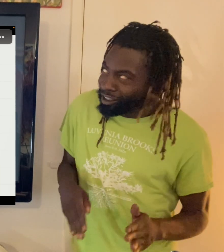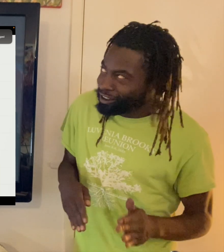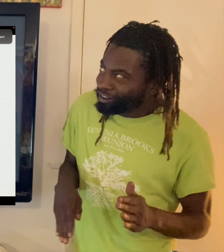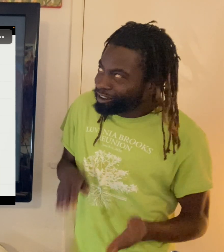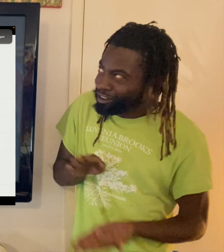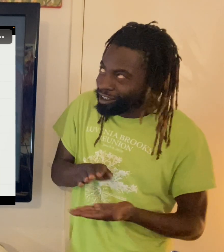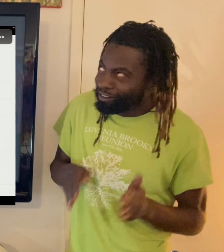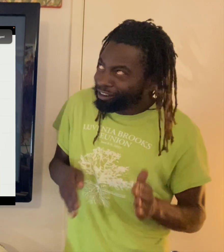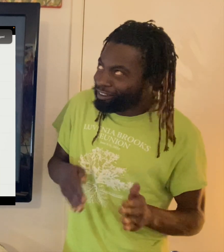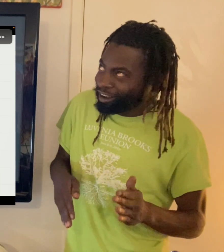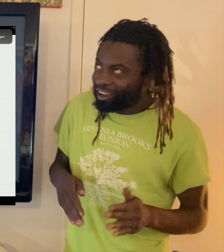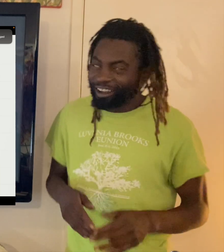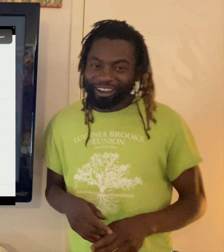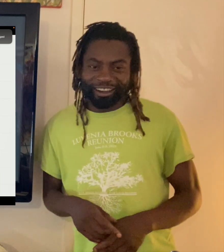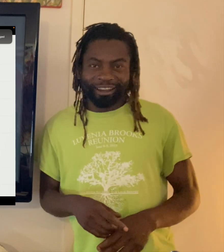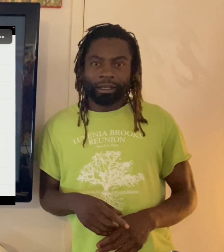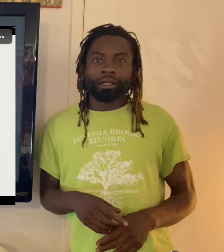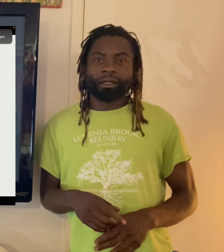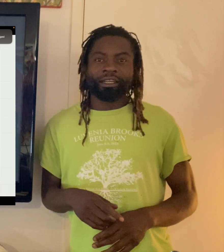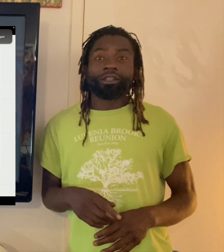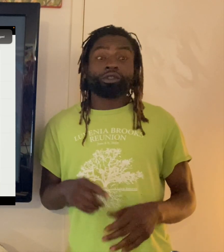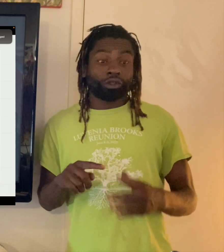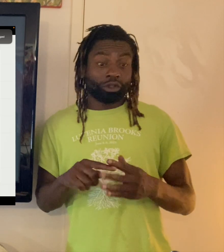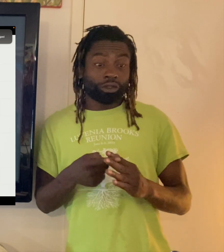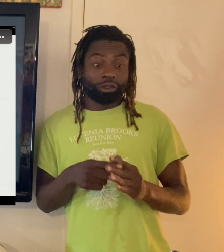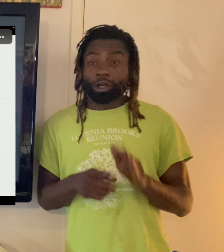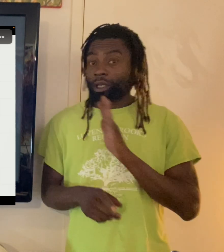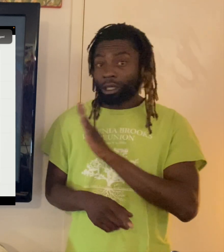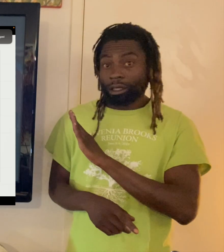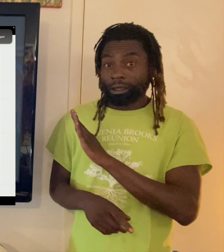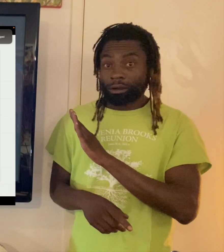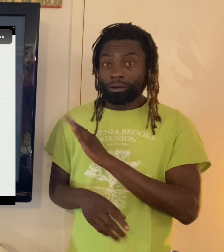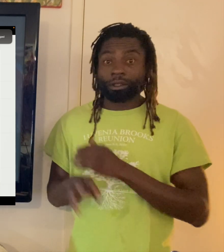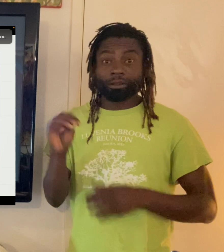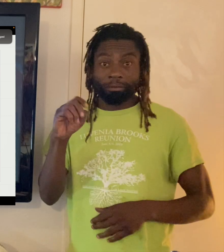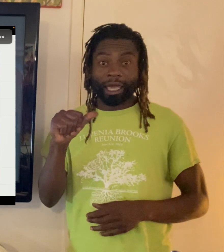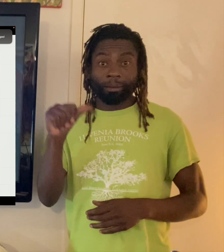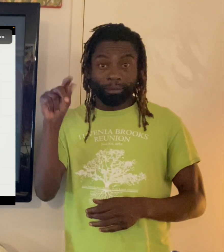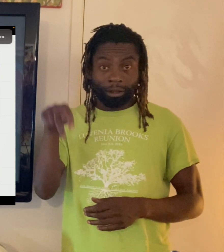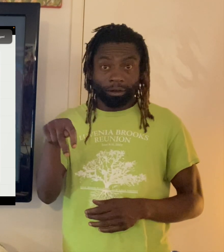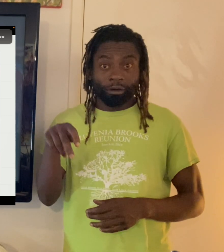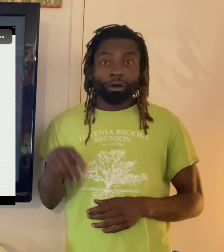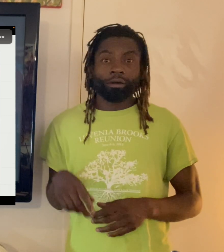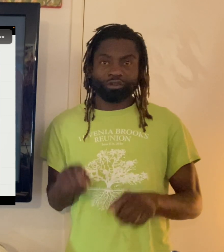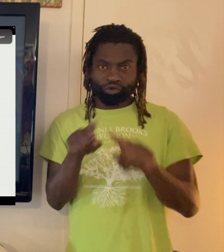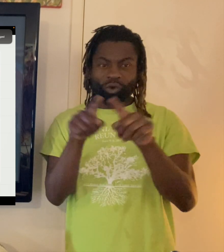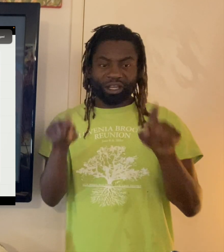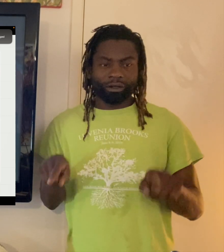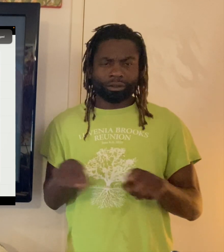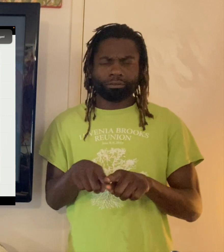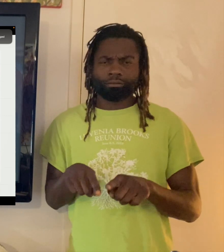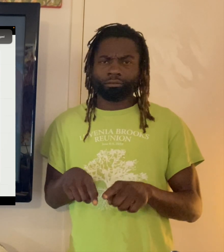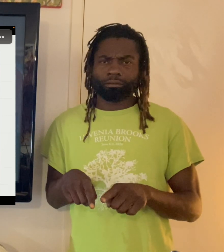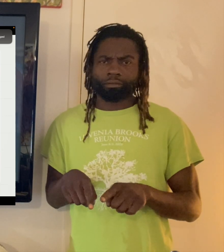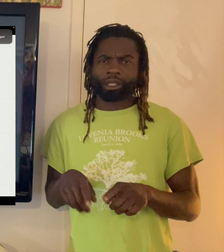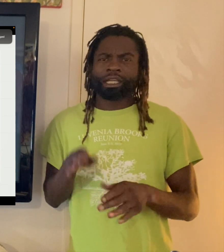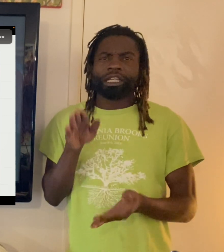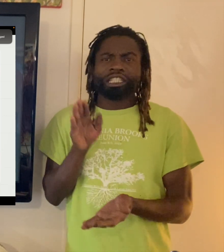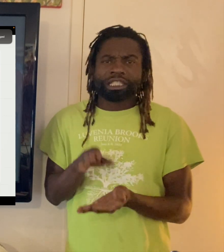So, Tiny Robot will start here on this map of squares. And the tiny robot is